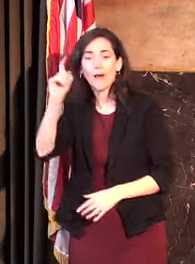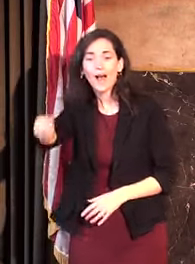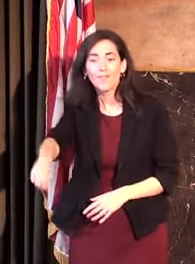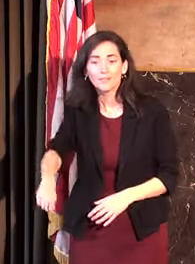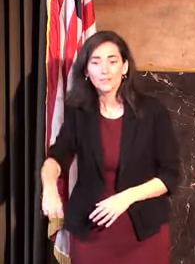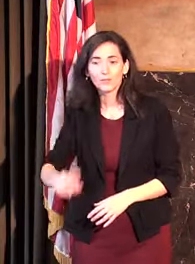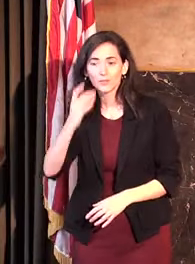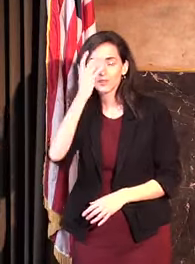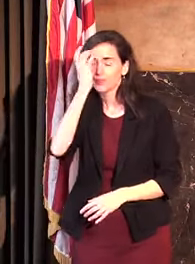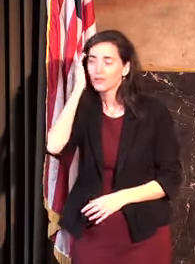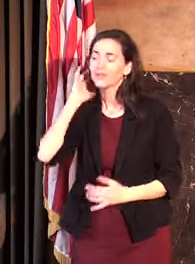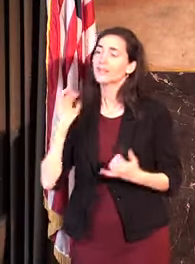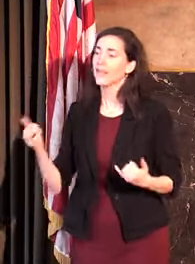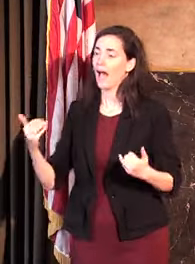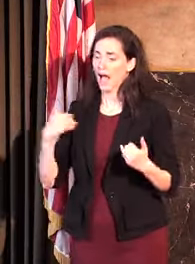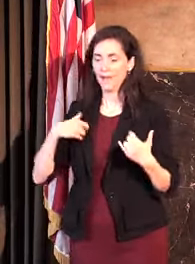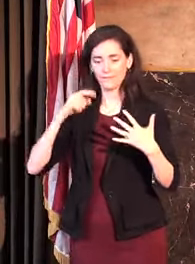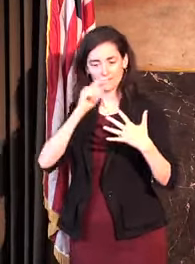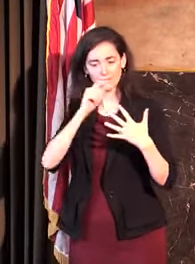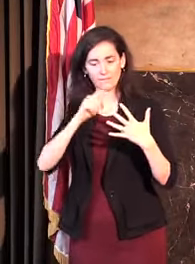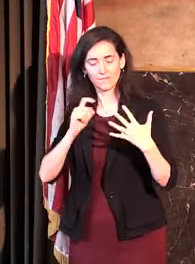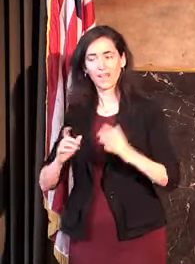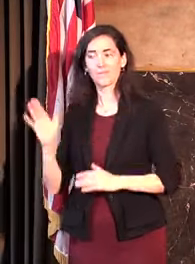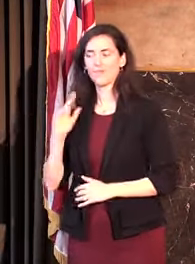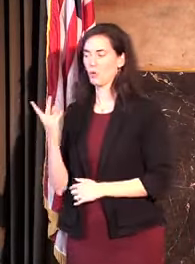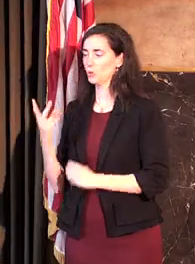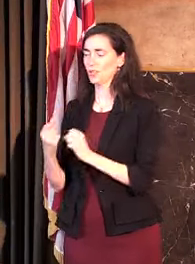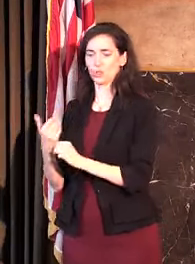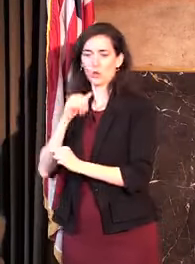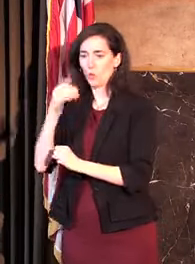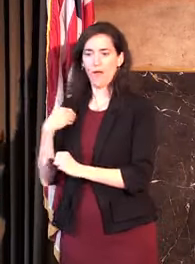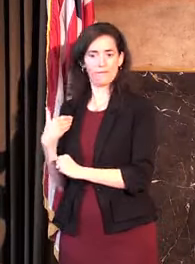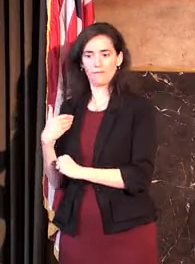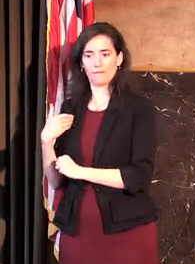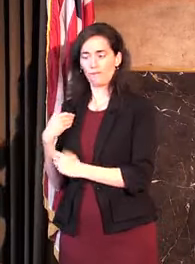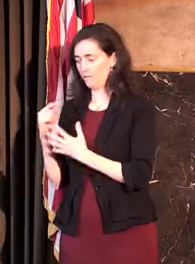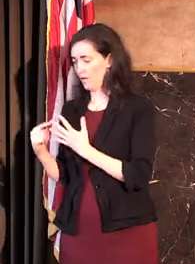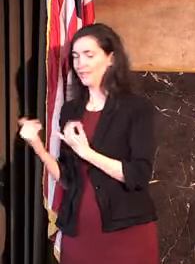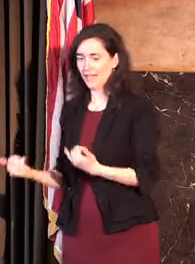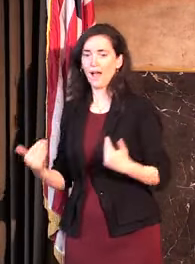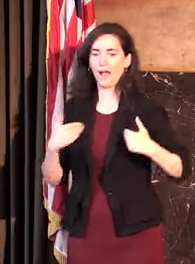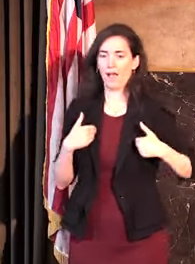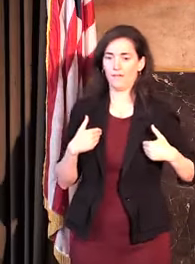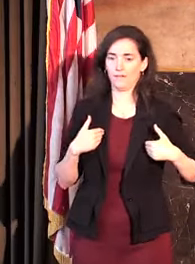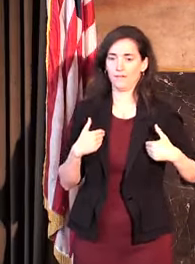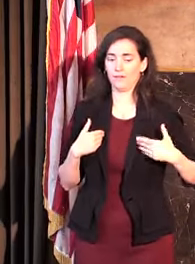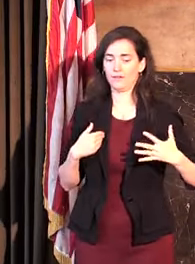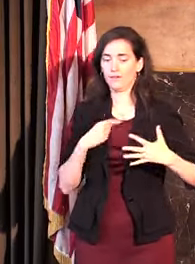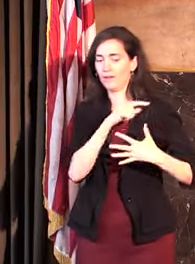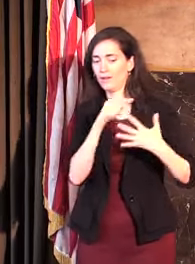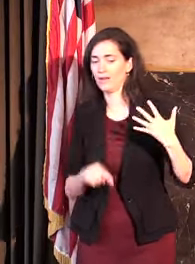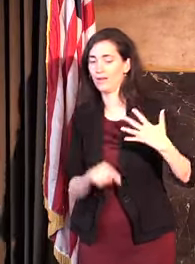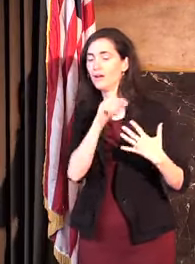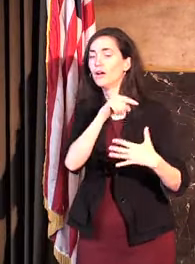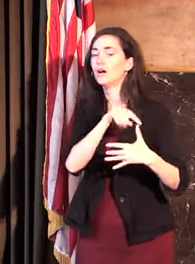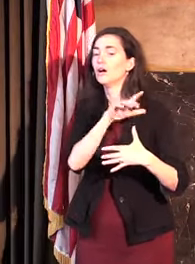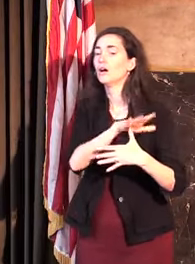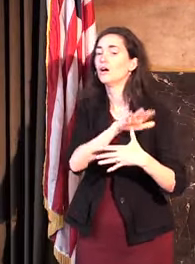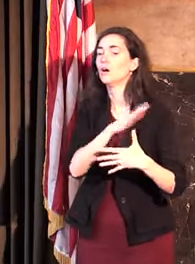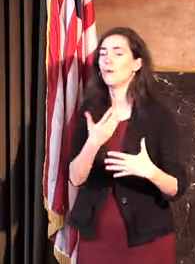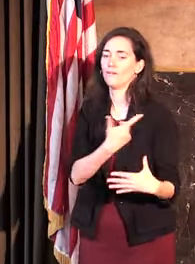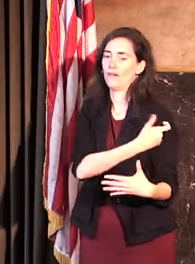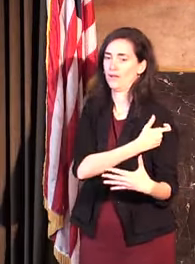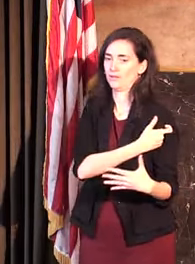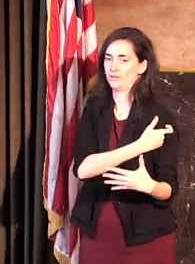we have things available to us today that weren't available a year ago. And principally, that is the vaccine.